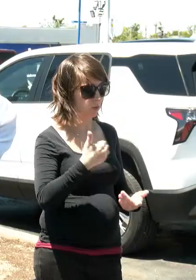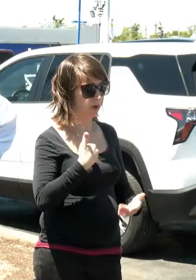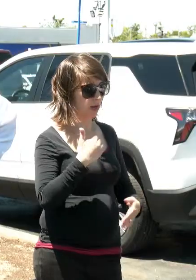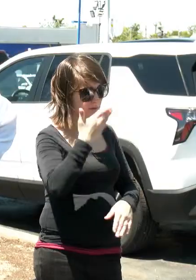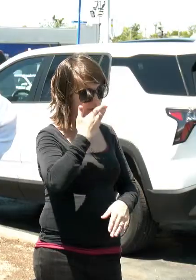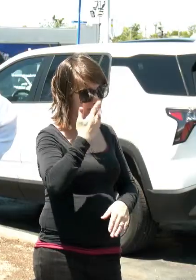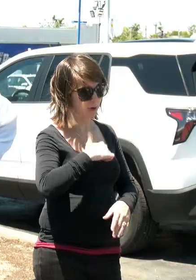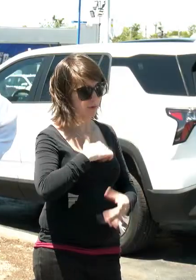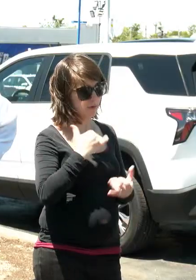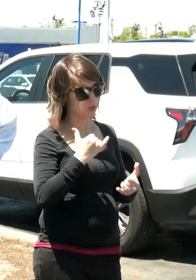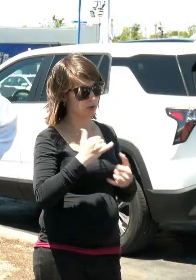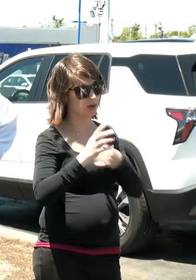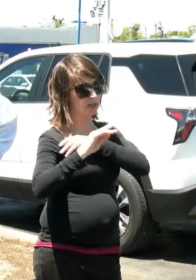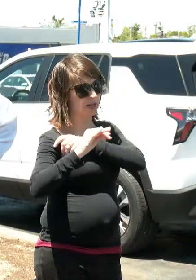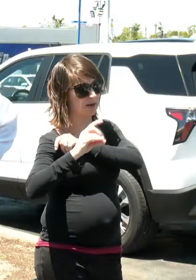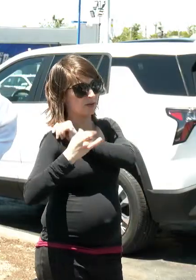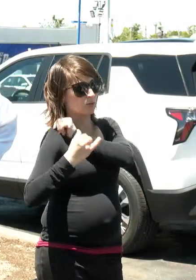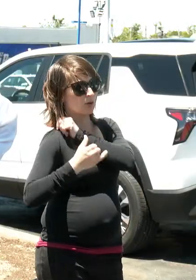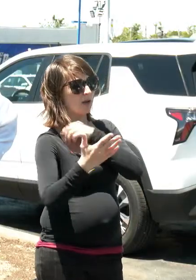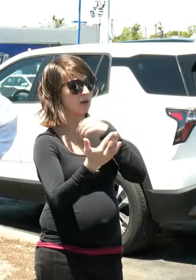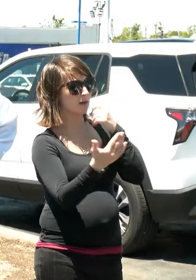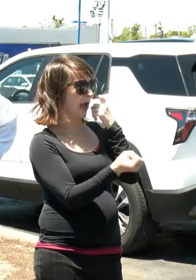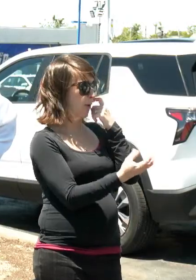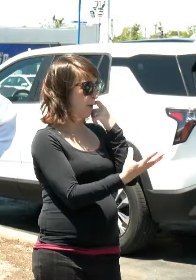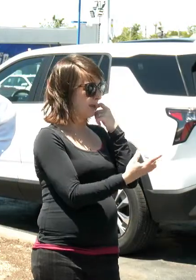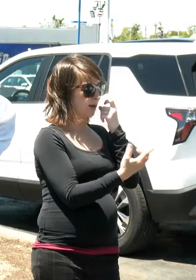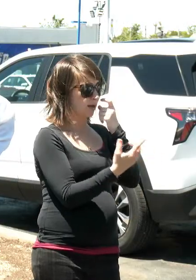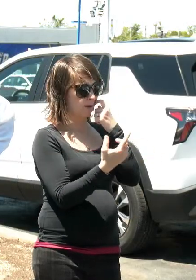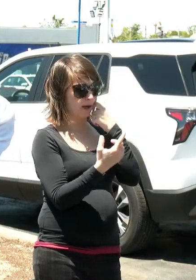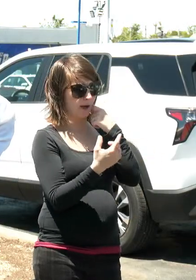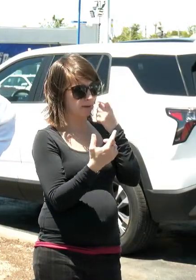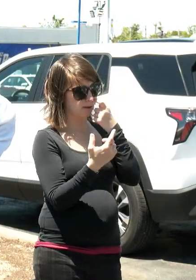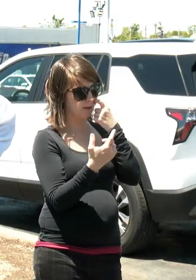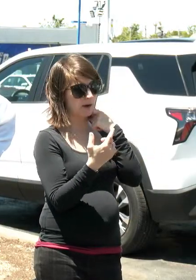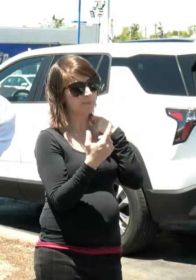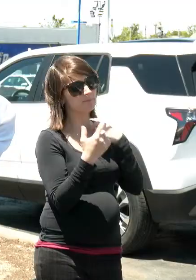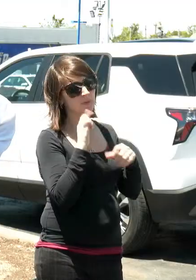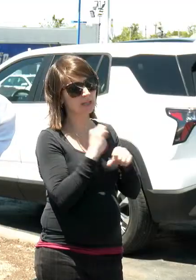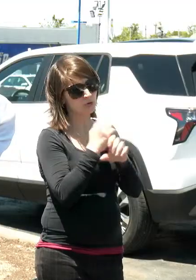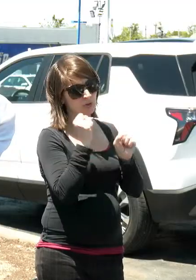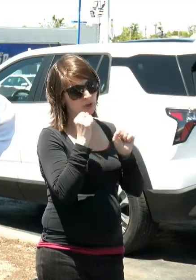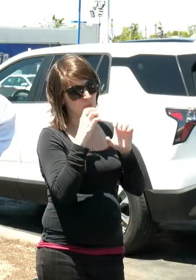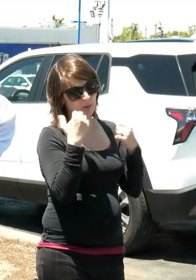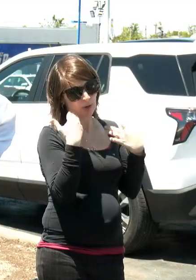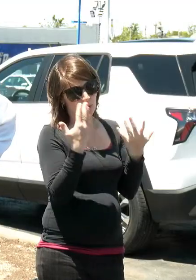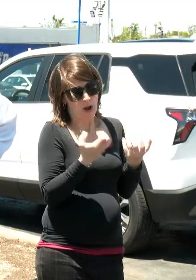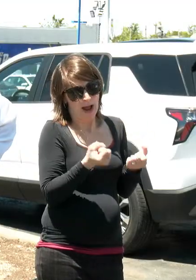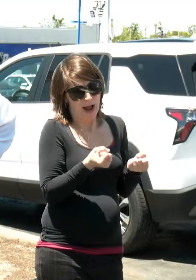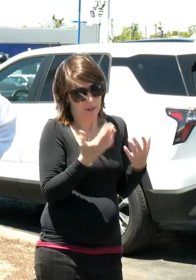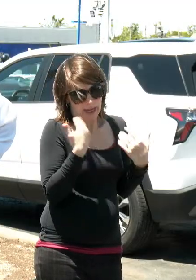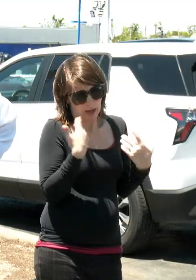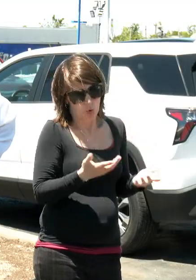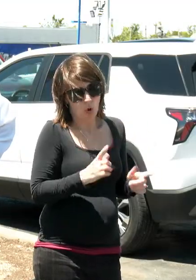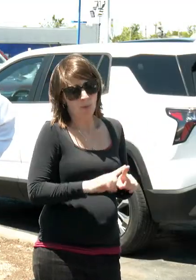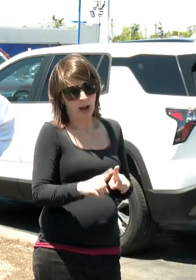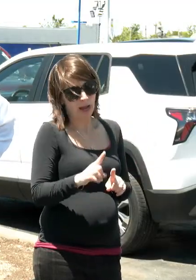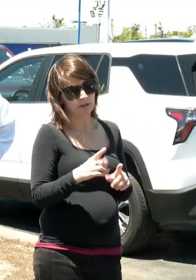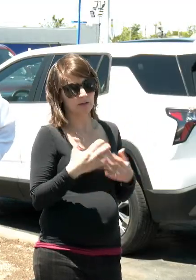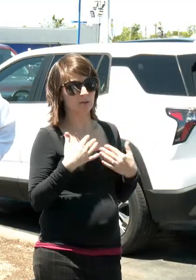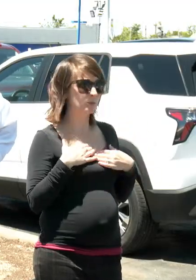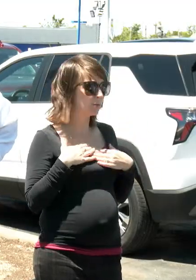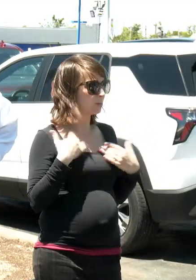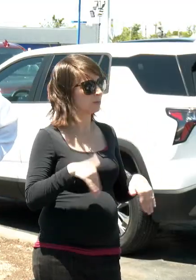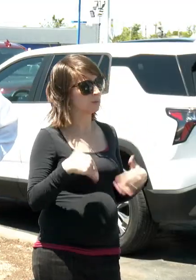David, Channel 4. How many? I couldn't say. I mean, it is truly incredible. I don't know the answer to that, but it is